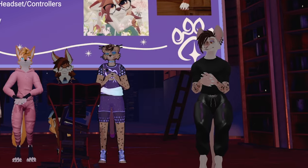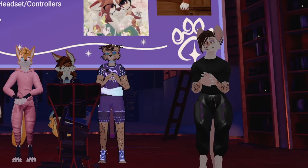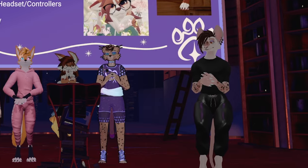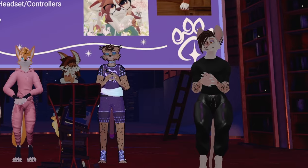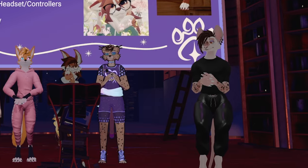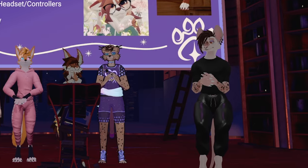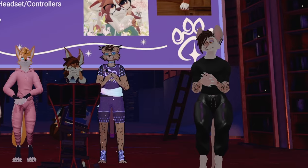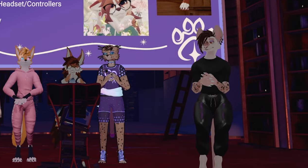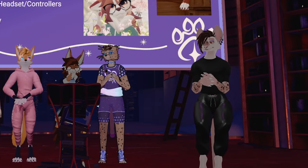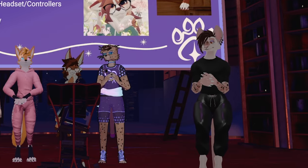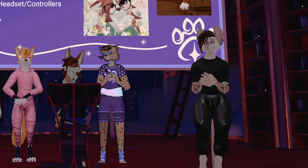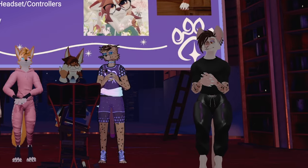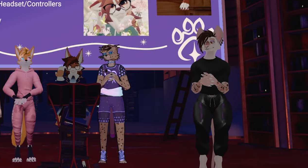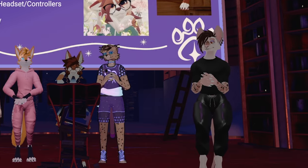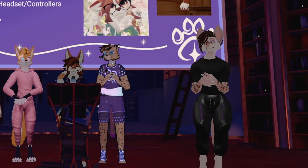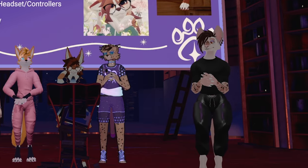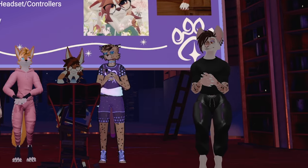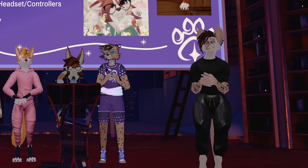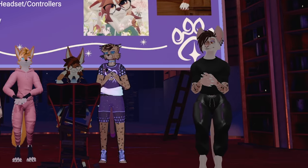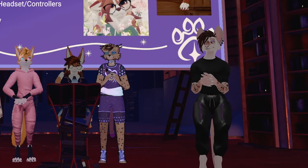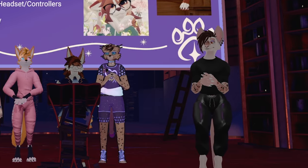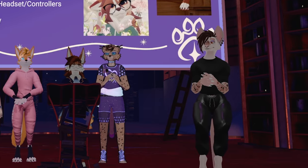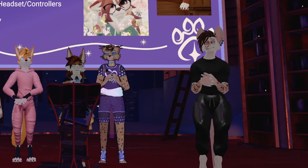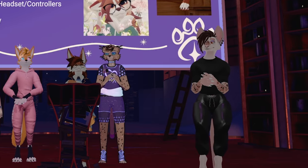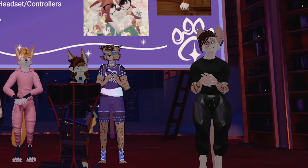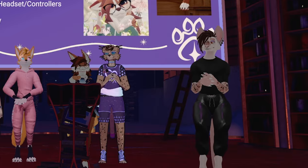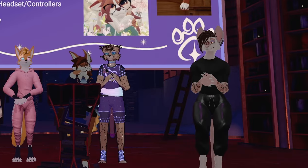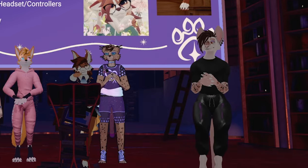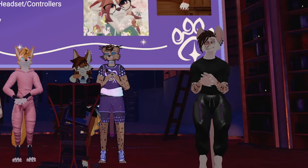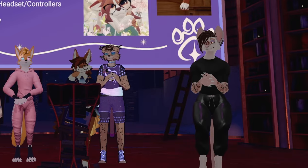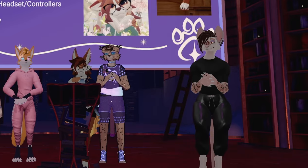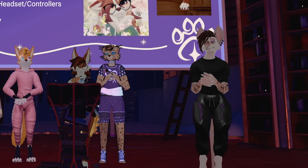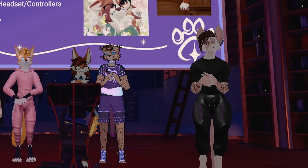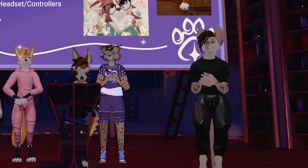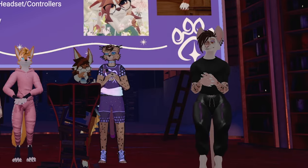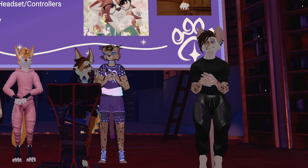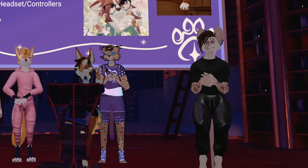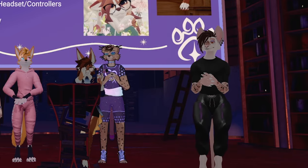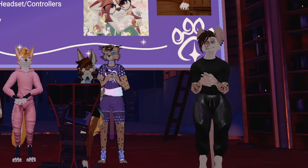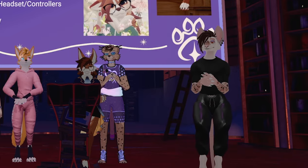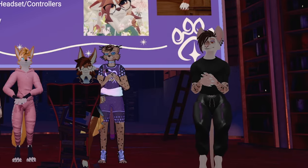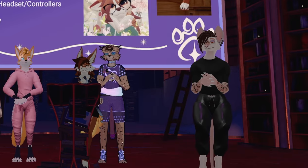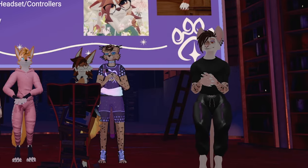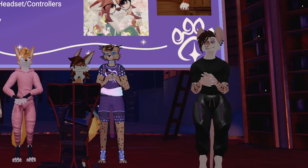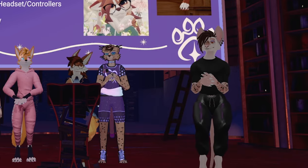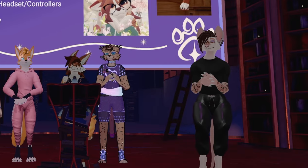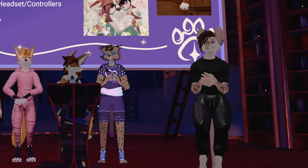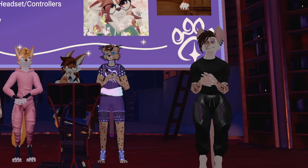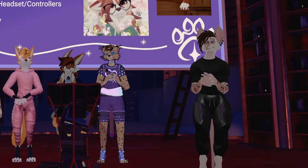I joined the Helping Hands Discord about 3 years ago. I'm hearing, I'm a student